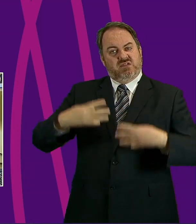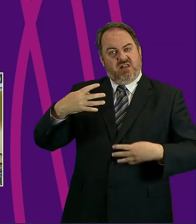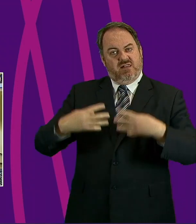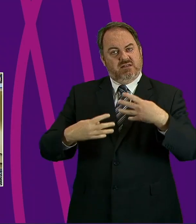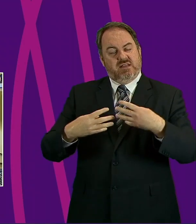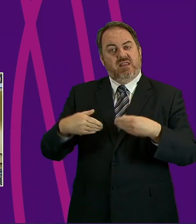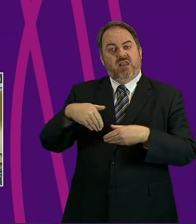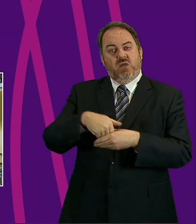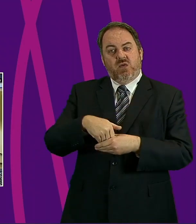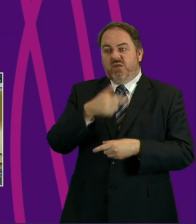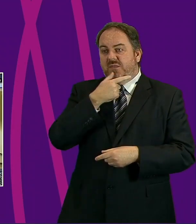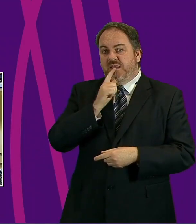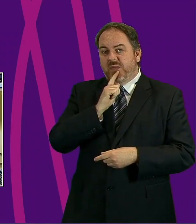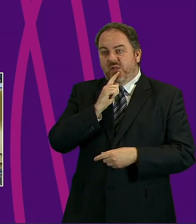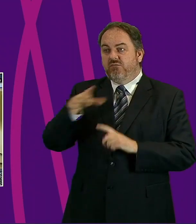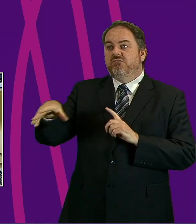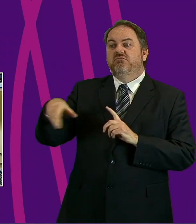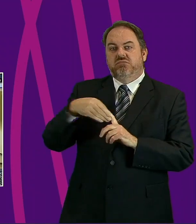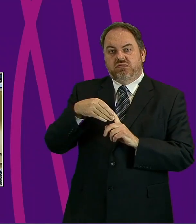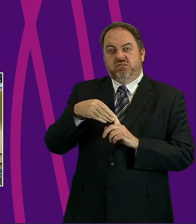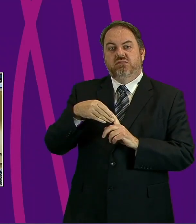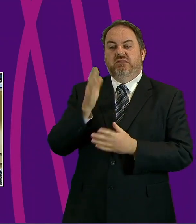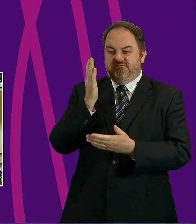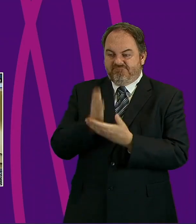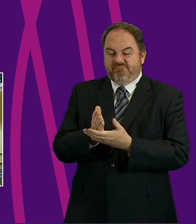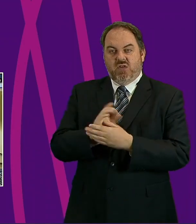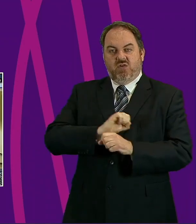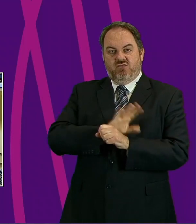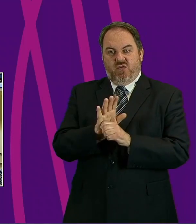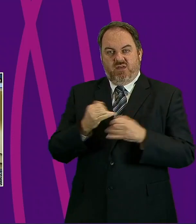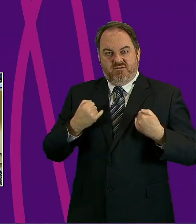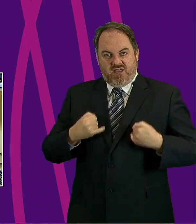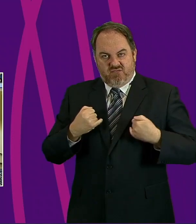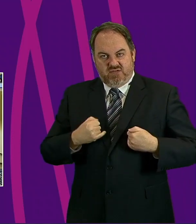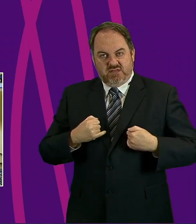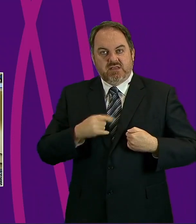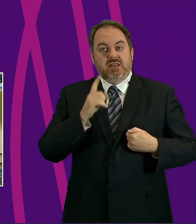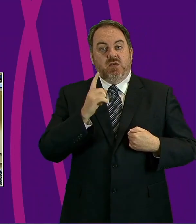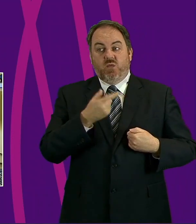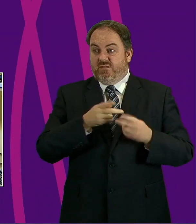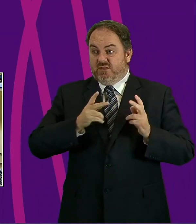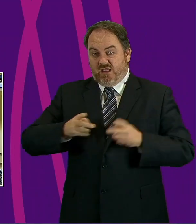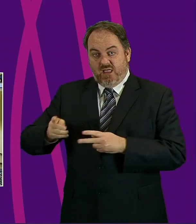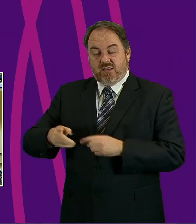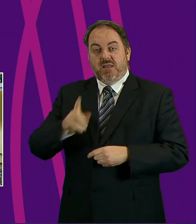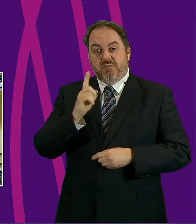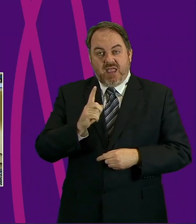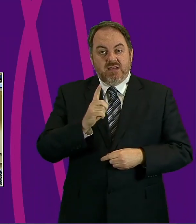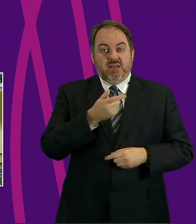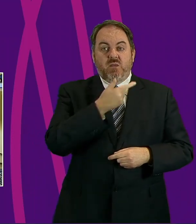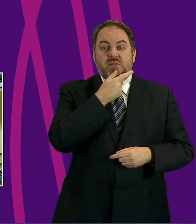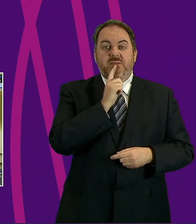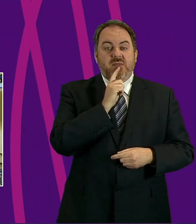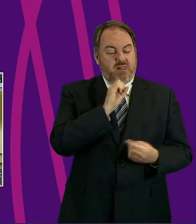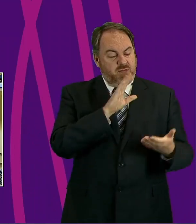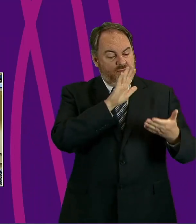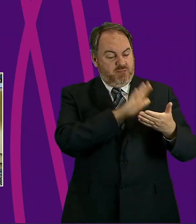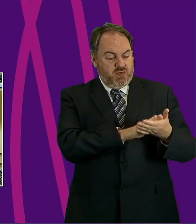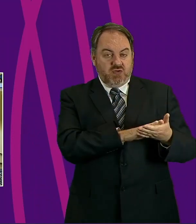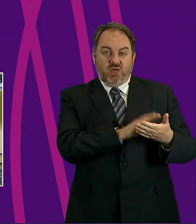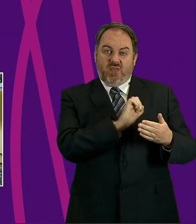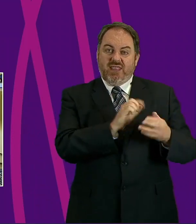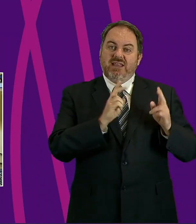include those with a confirmed laboratory diagnosis of COVID-19. It also reports on cases where the virus is entered on the death certificate as a suspected cause